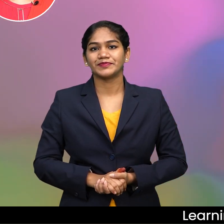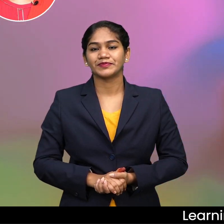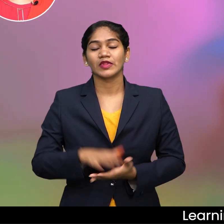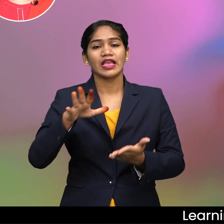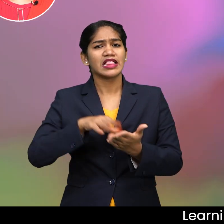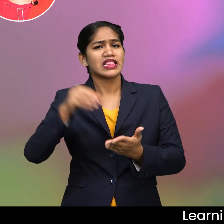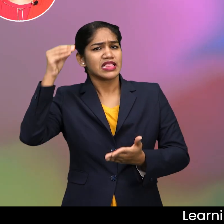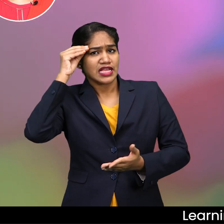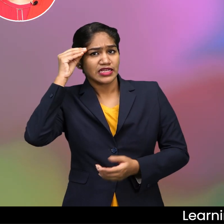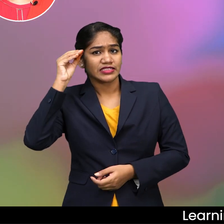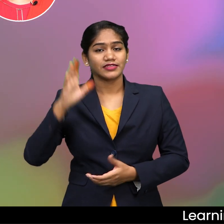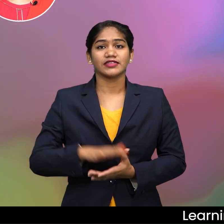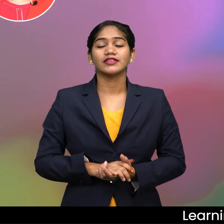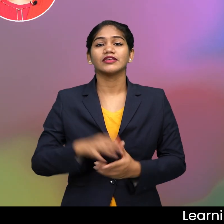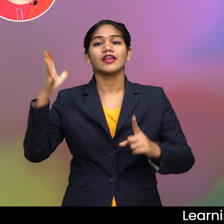Learning outcomes.